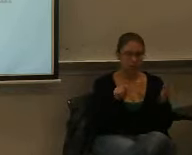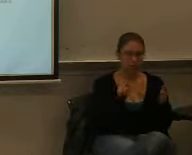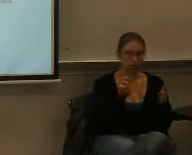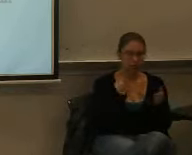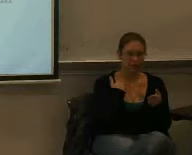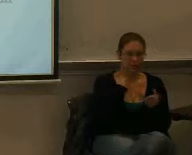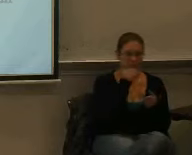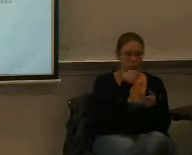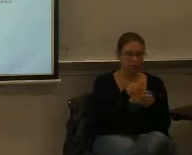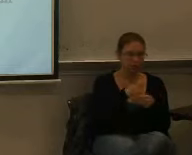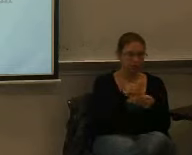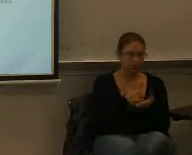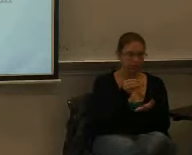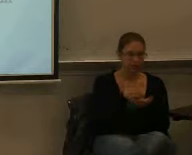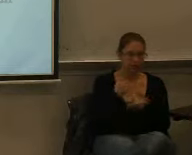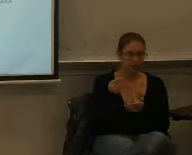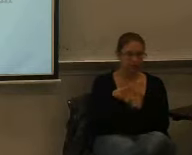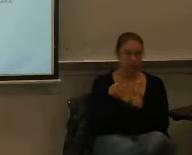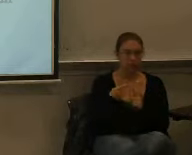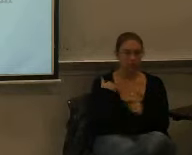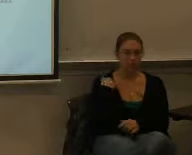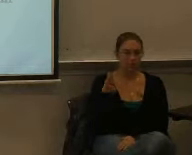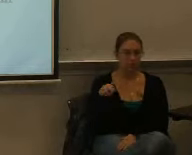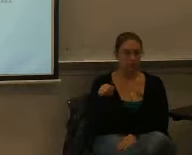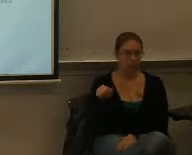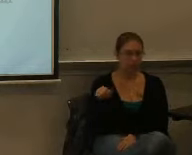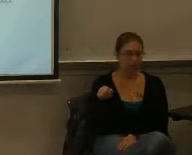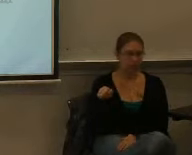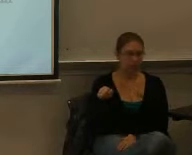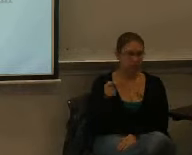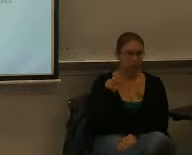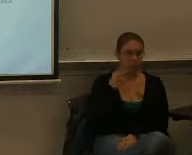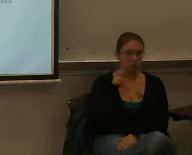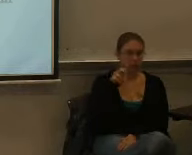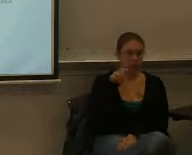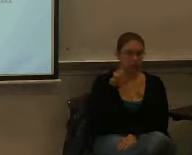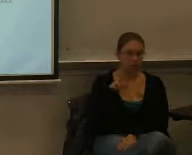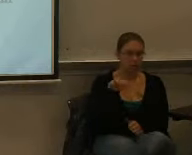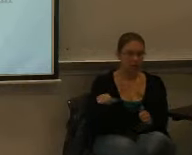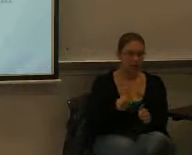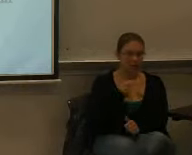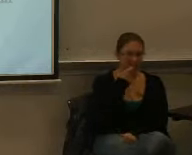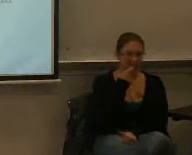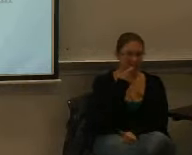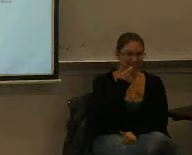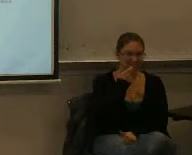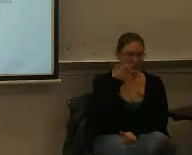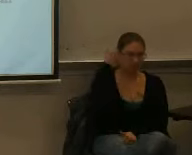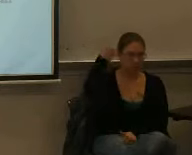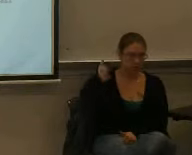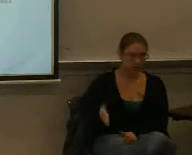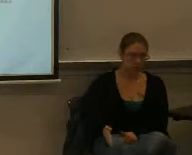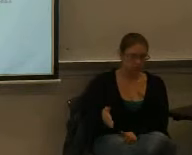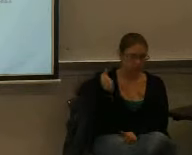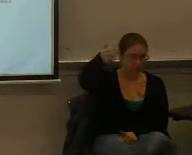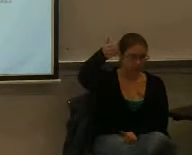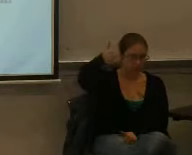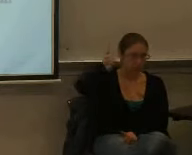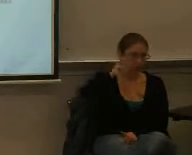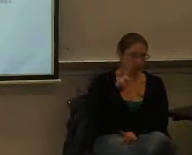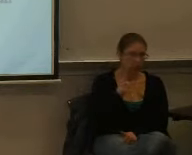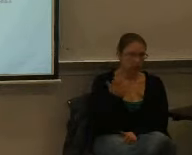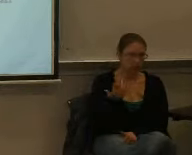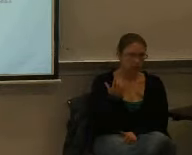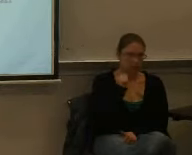have food in them, and then they'll have a bass, a predator behind a glass partition,